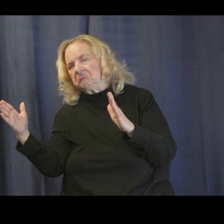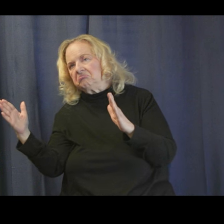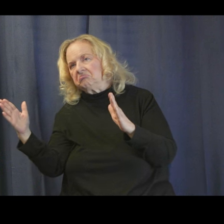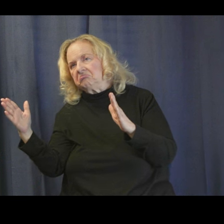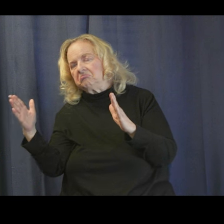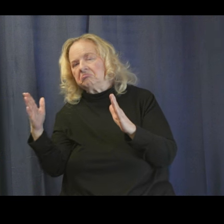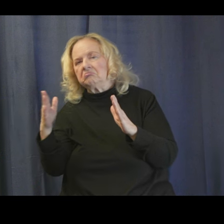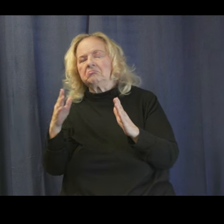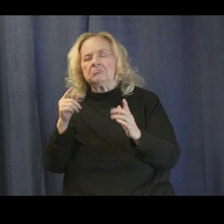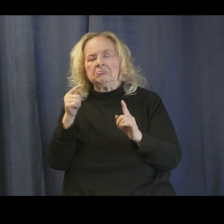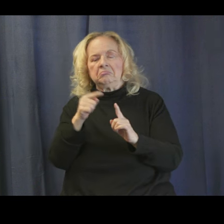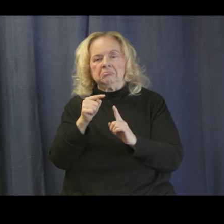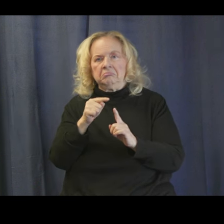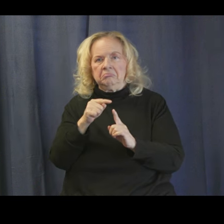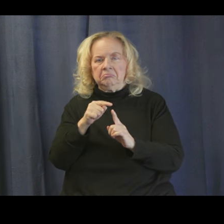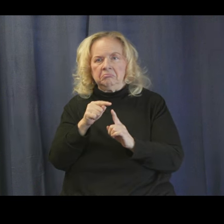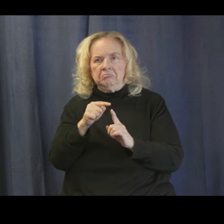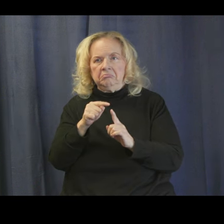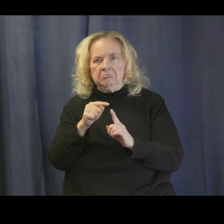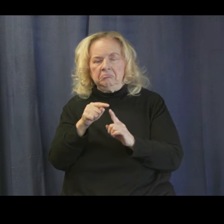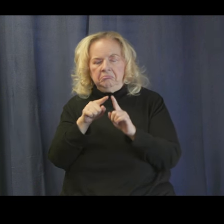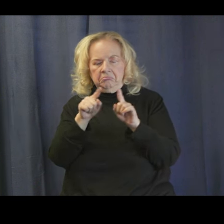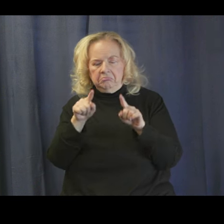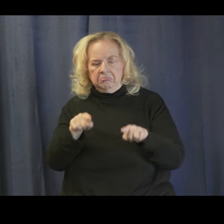by. But let me point this out in particular.